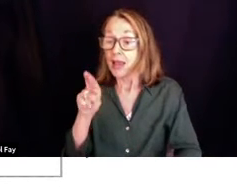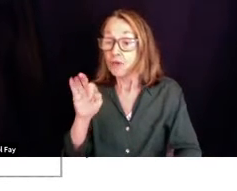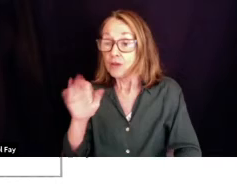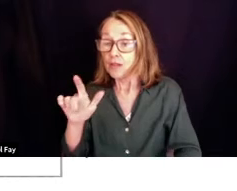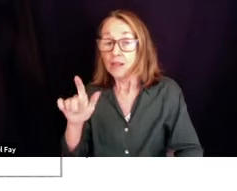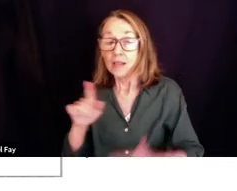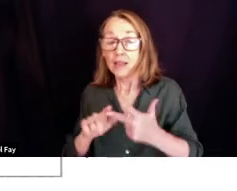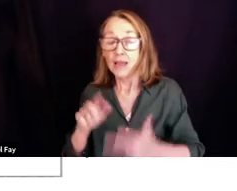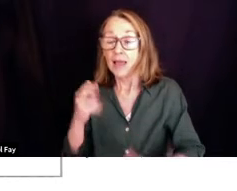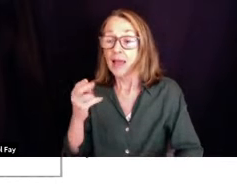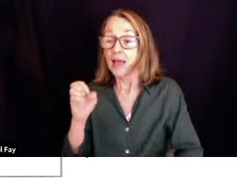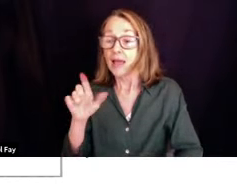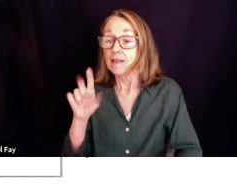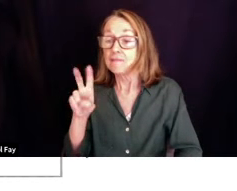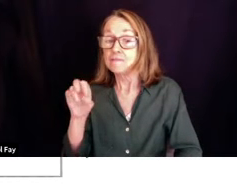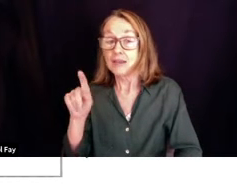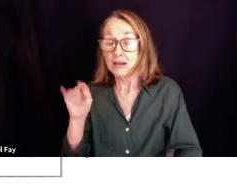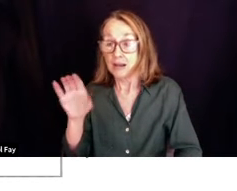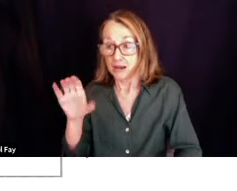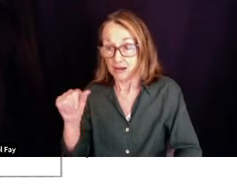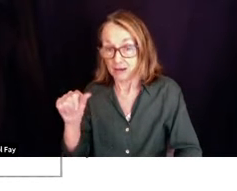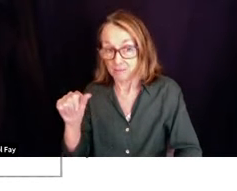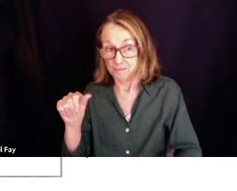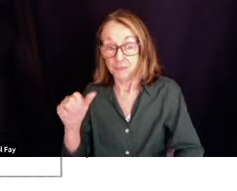Microsoft Office, Arial, and Helvetica.